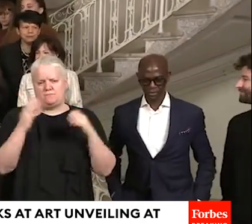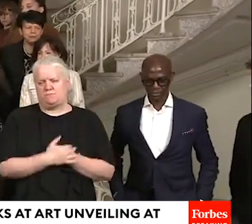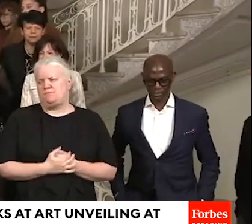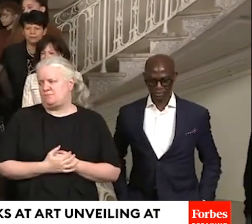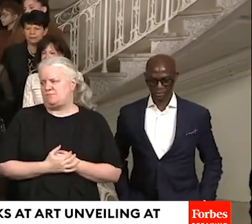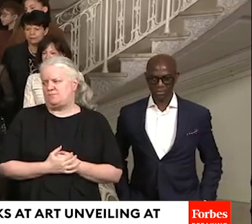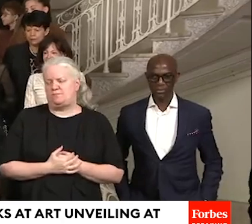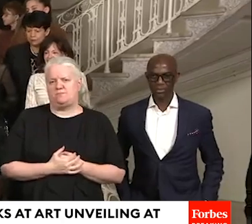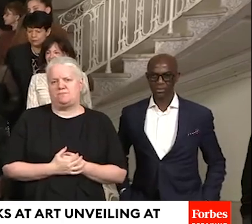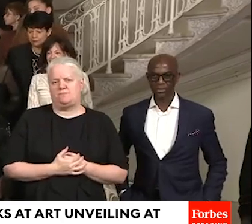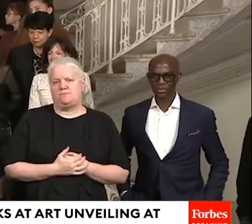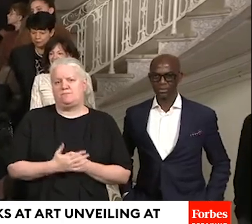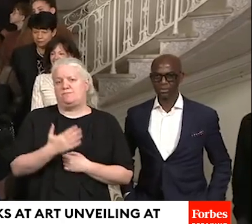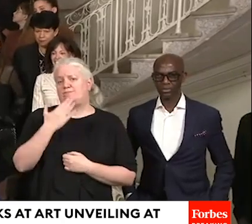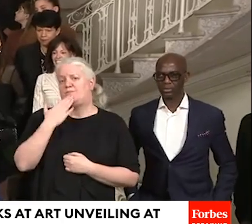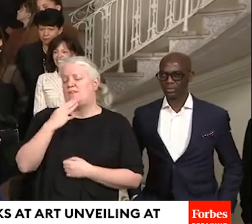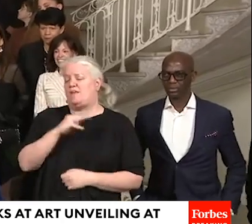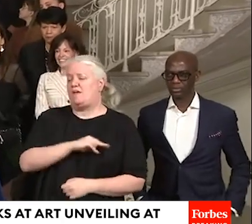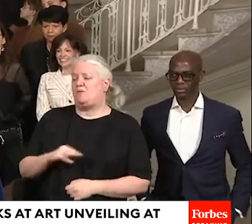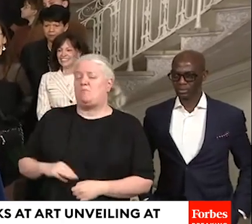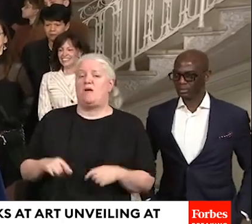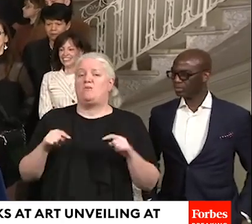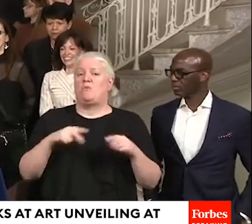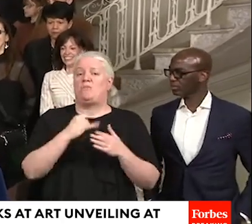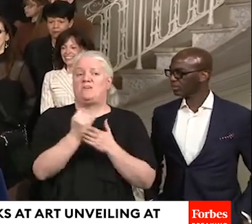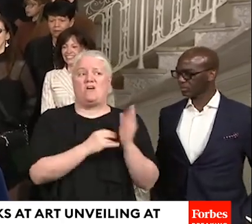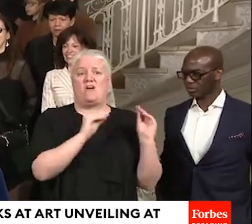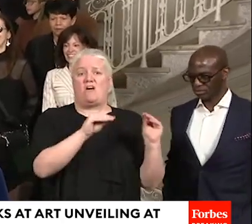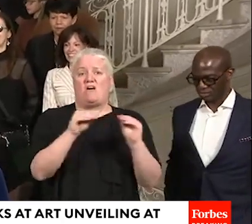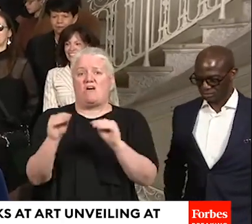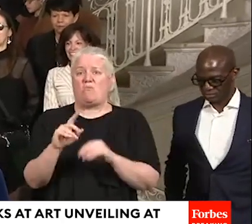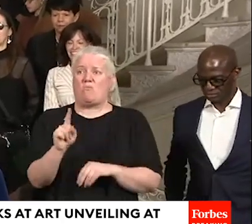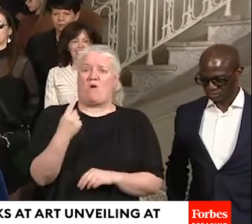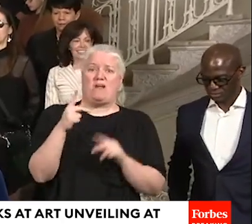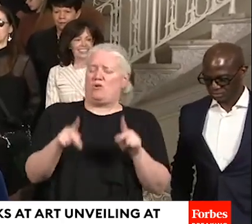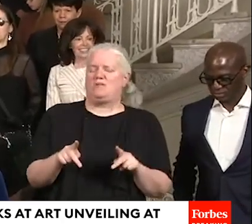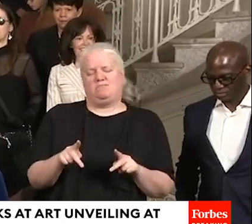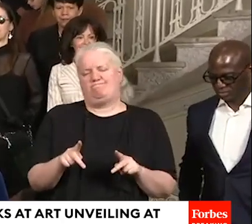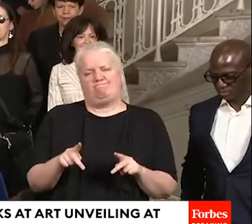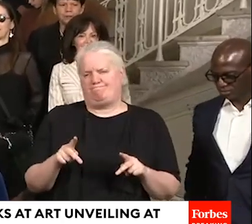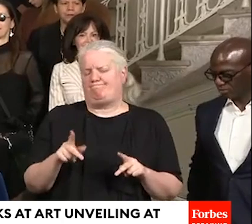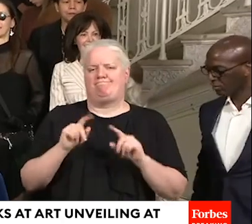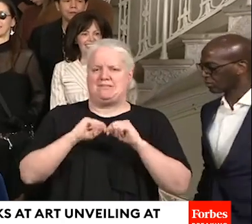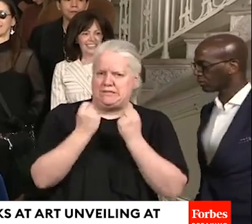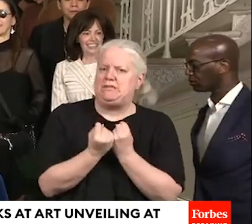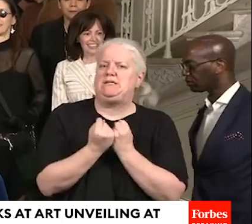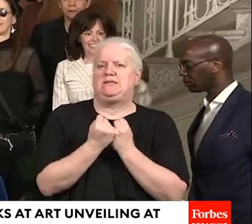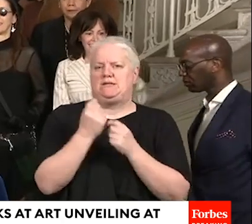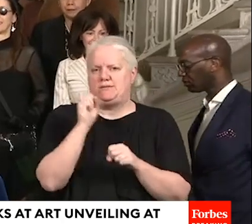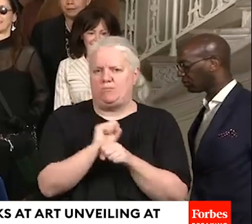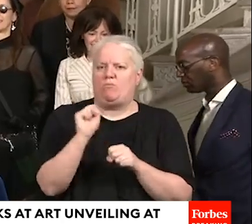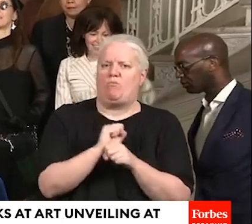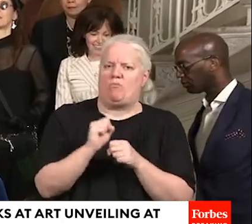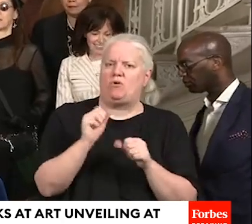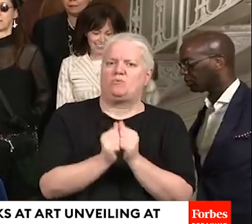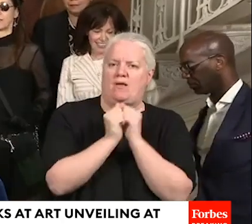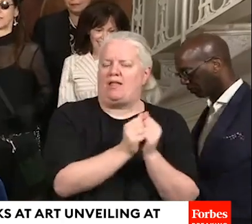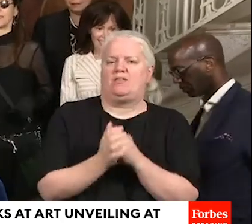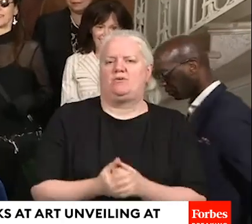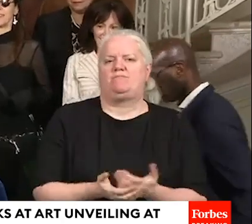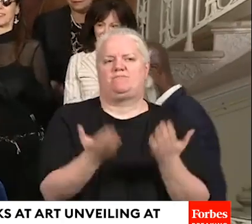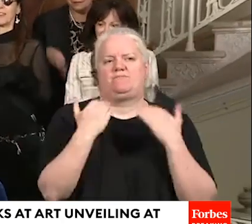Thank you, Mayor. Now, this has been a huge team effort, and so I'd like to call up Deputy Commissioner Alton Murray from the Department of Cultural